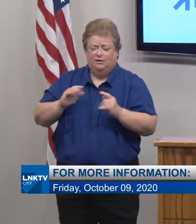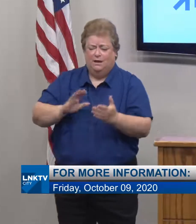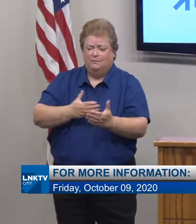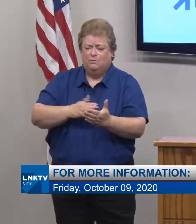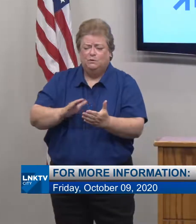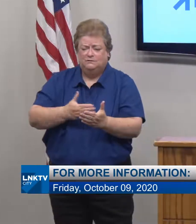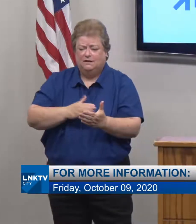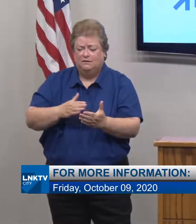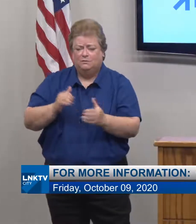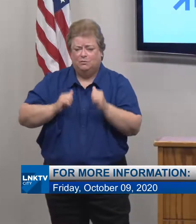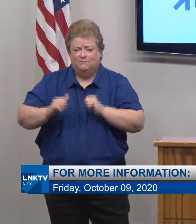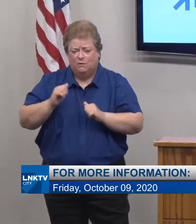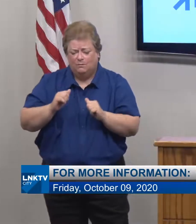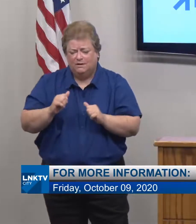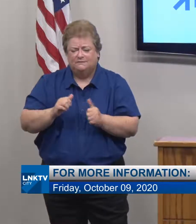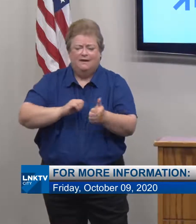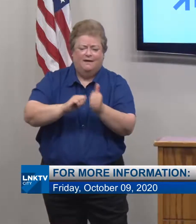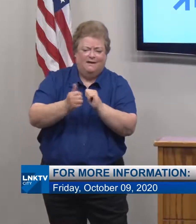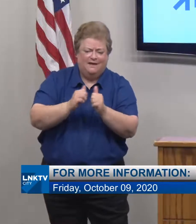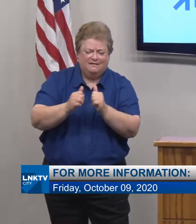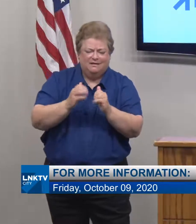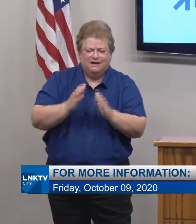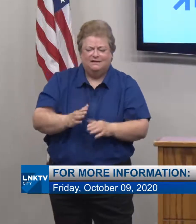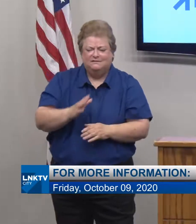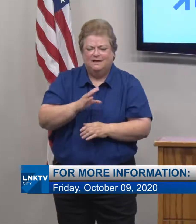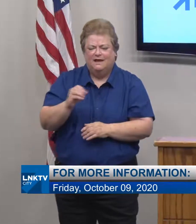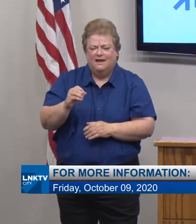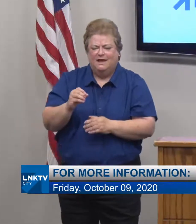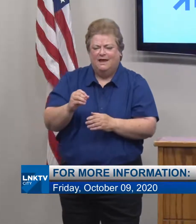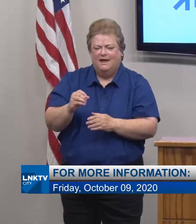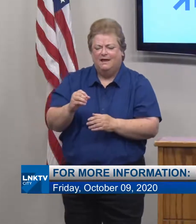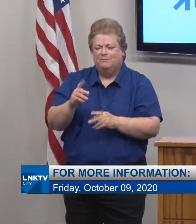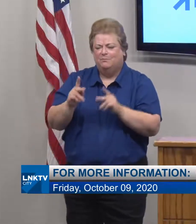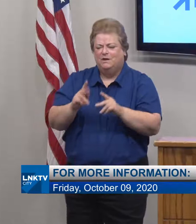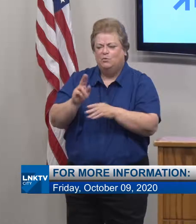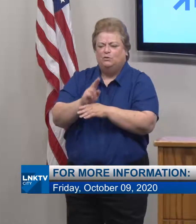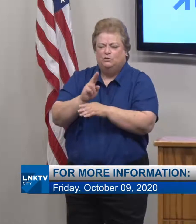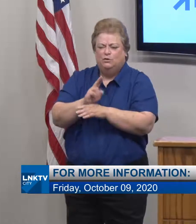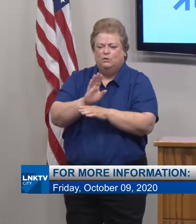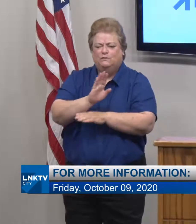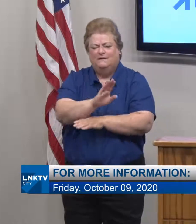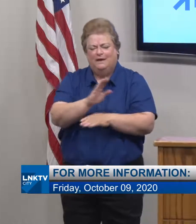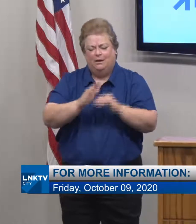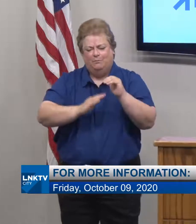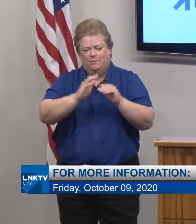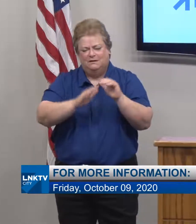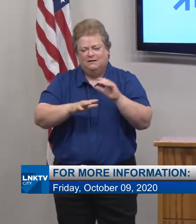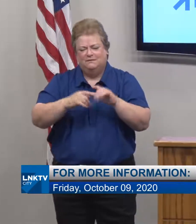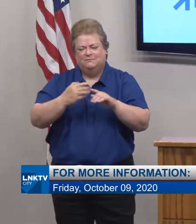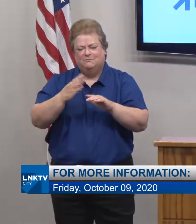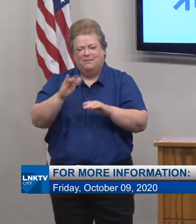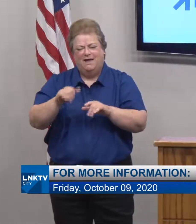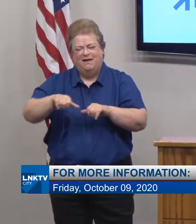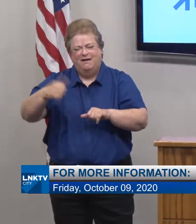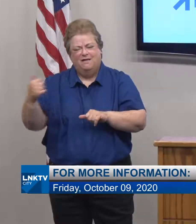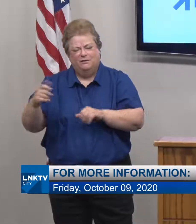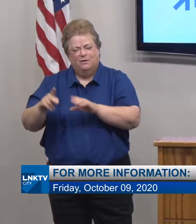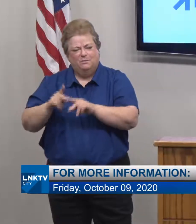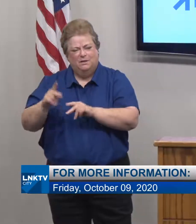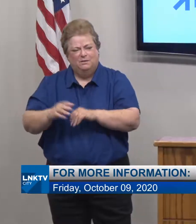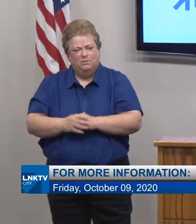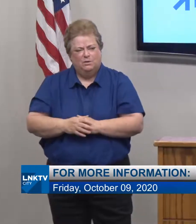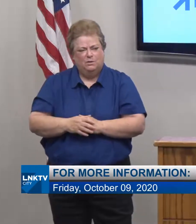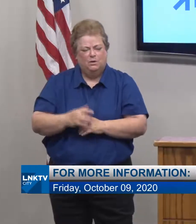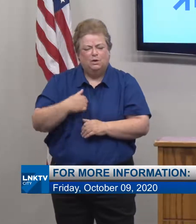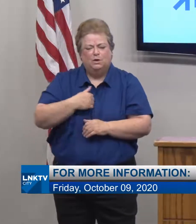performances, athletics, and facility use by outside entities. We share this to highlight that Lincoln